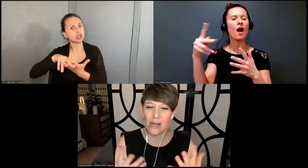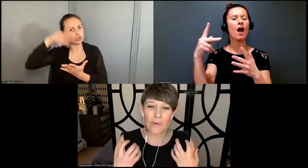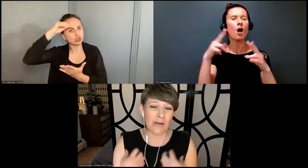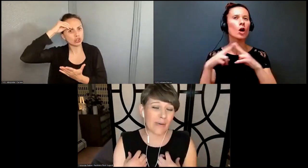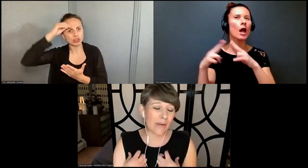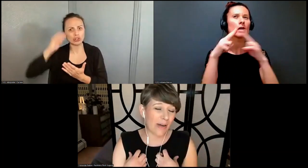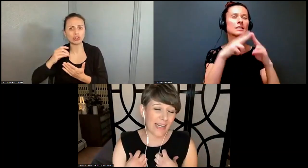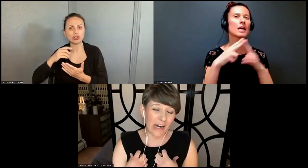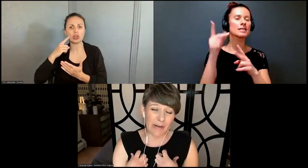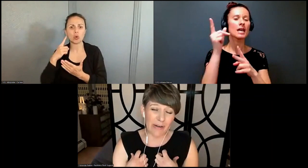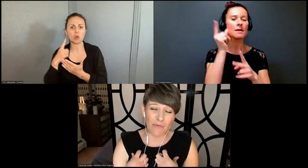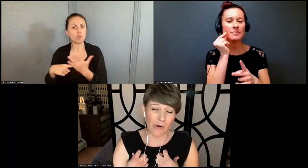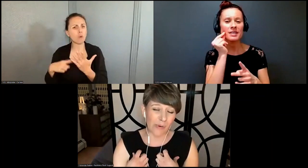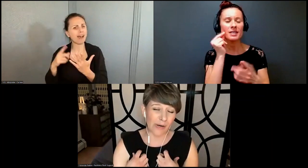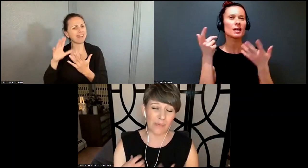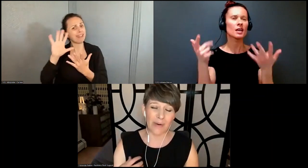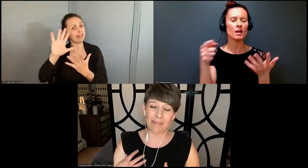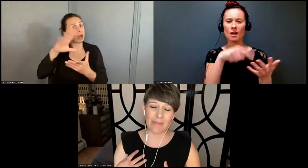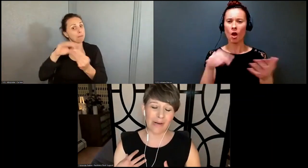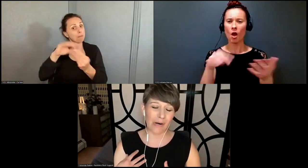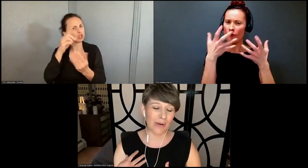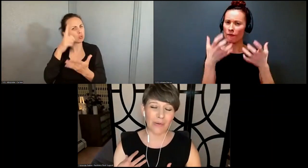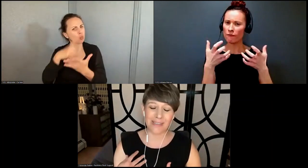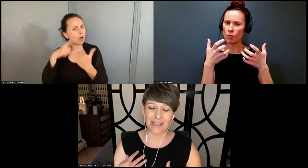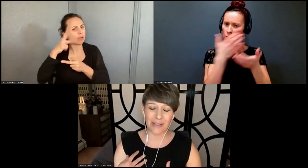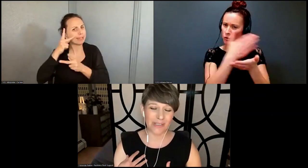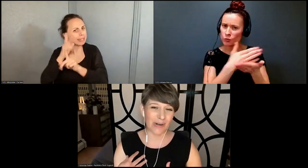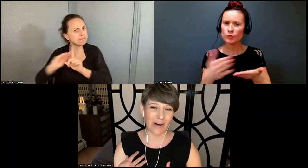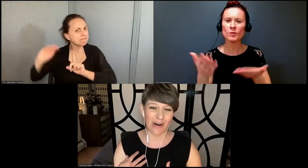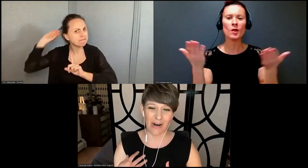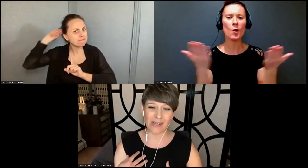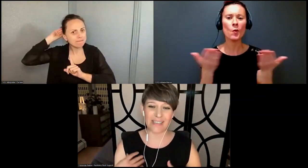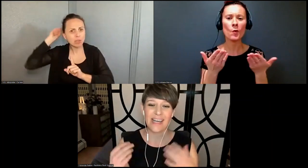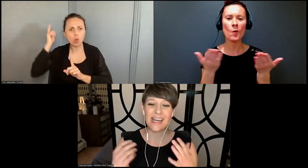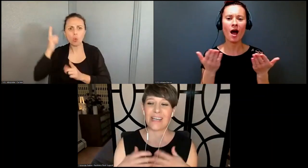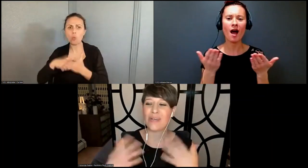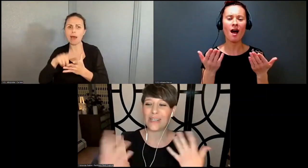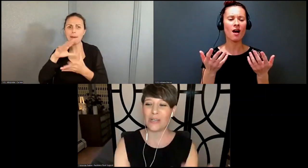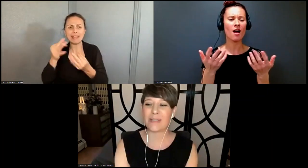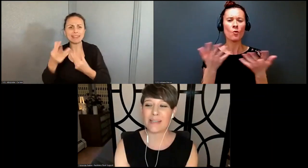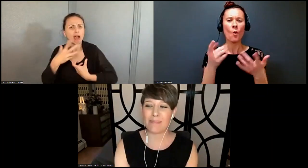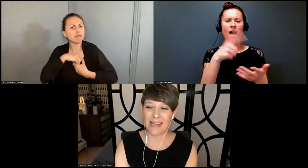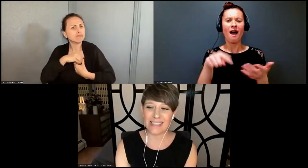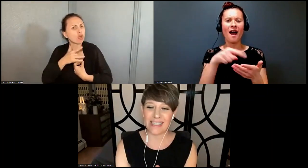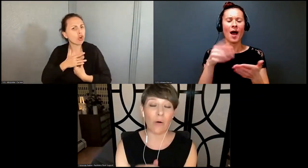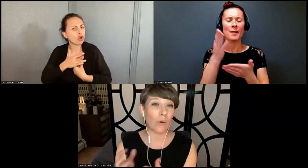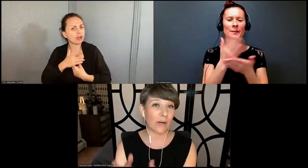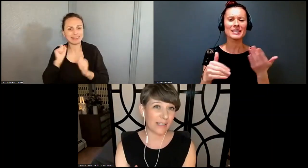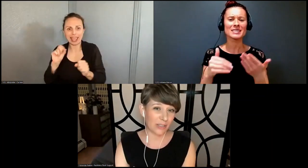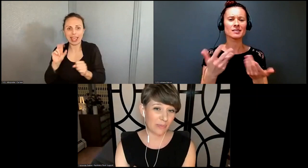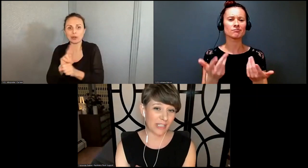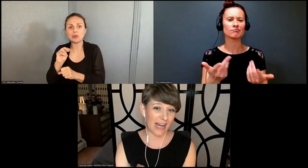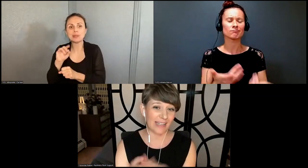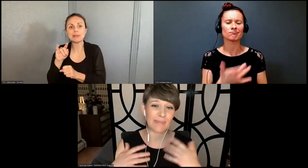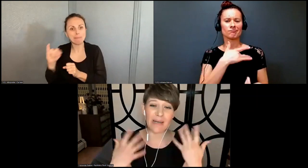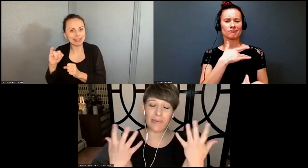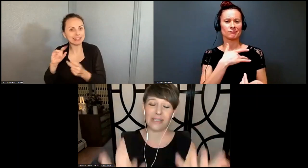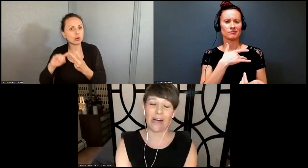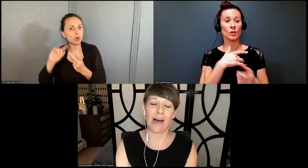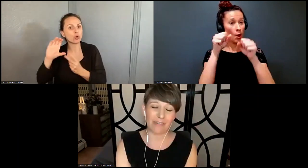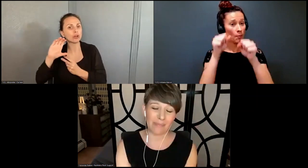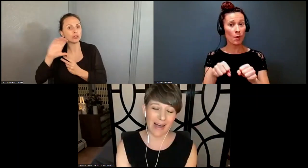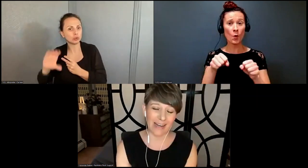hear? What do we want to carry forward? What maybe are we holding close to our heart? You can use the Mentee or the Zoom chat to